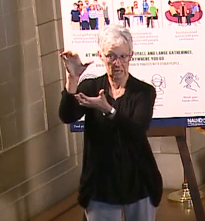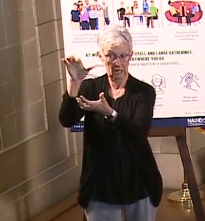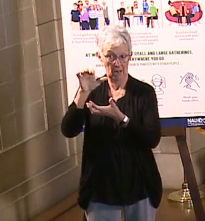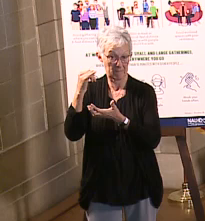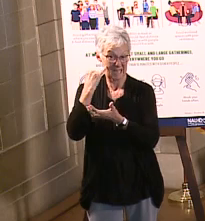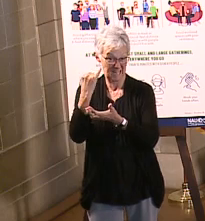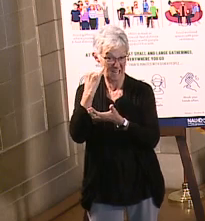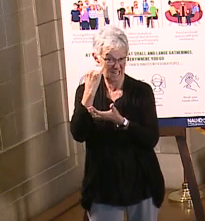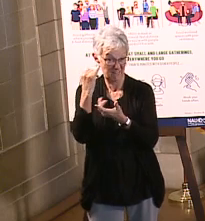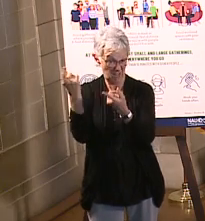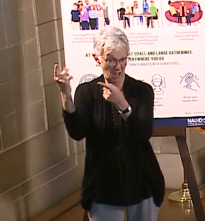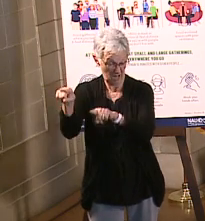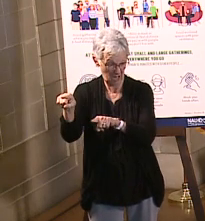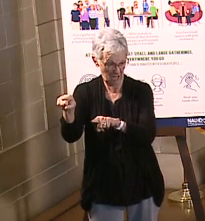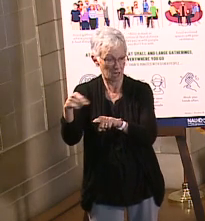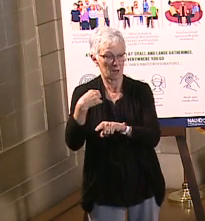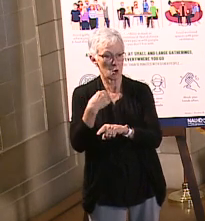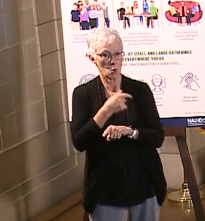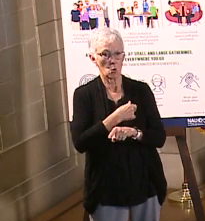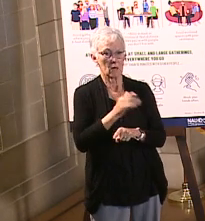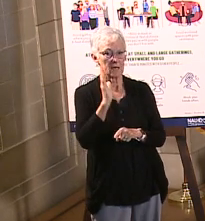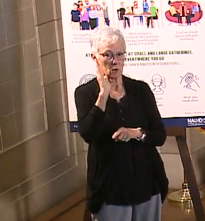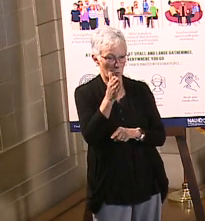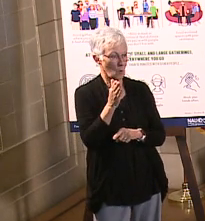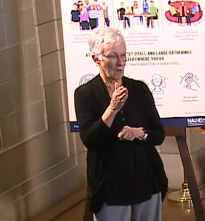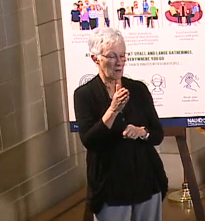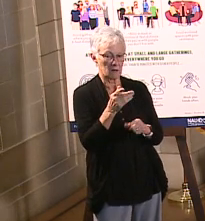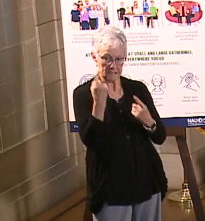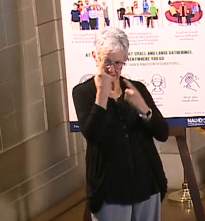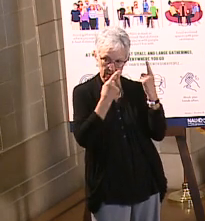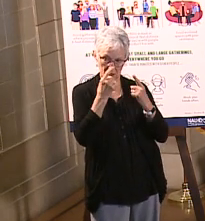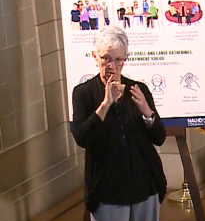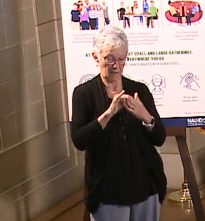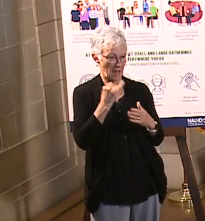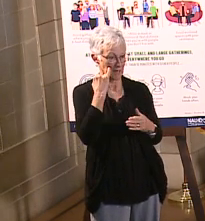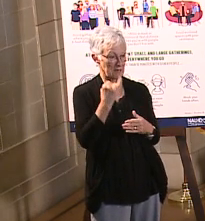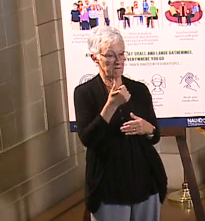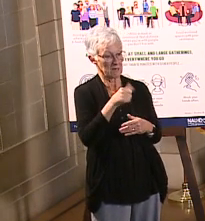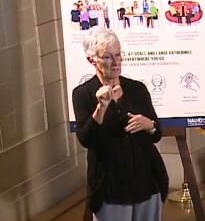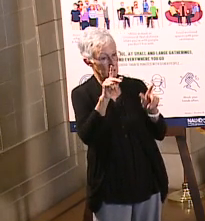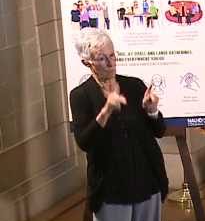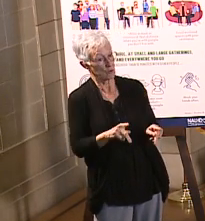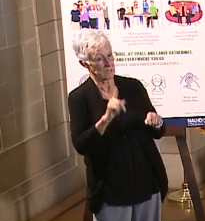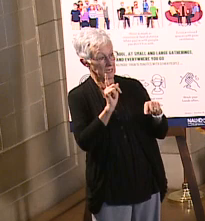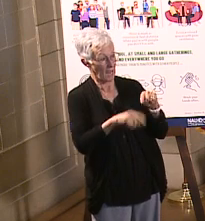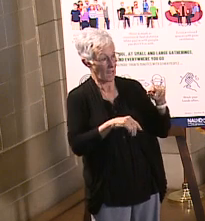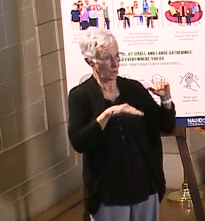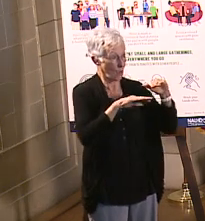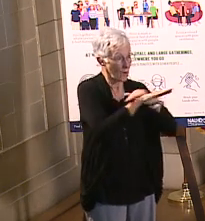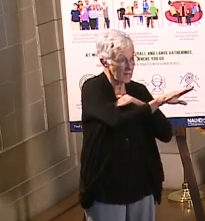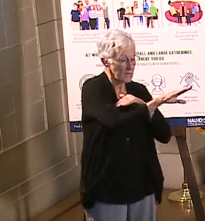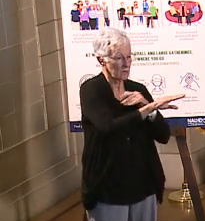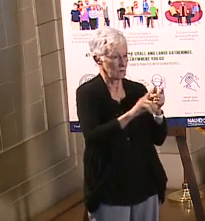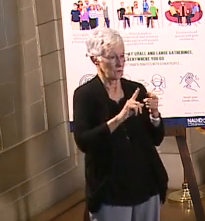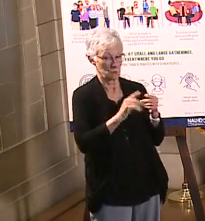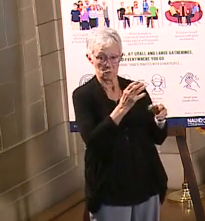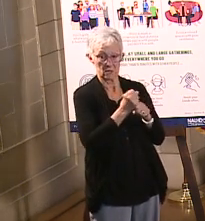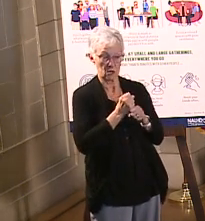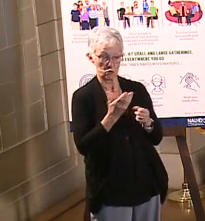if any citizen of Nebraska was denied state services because of a county's decision on a mask